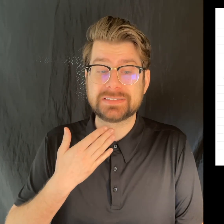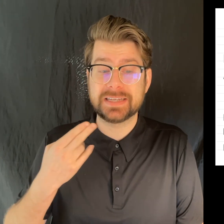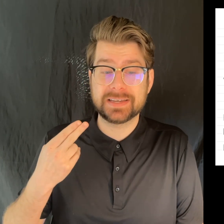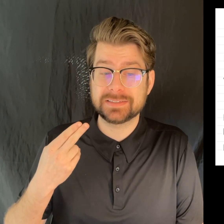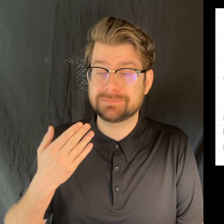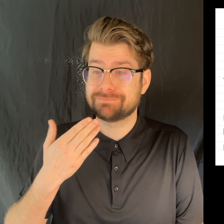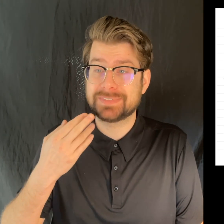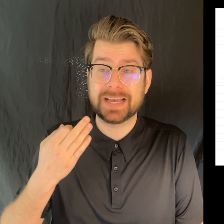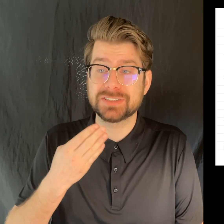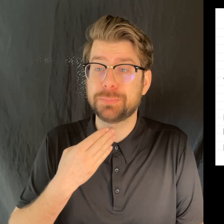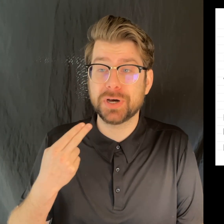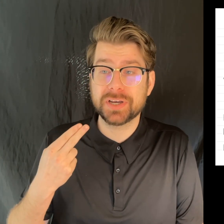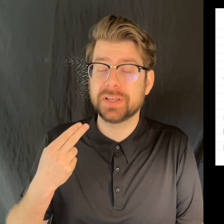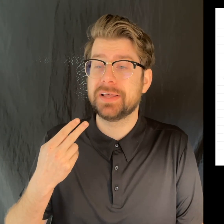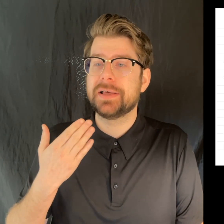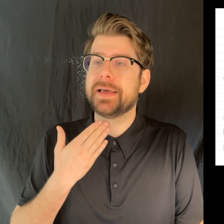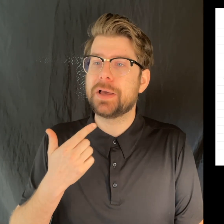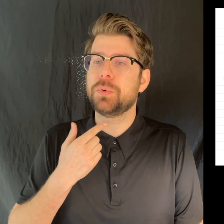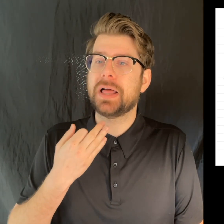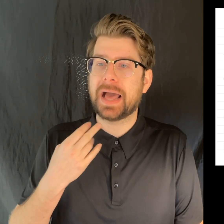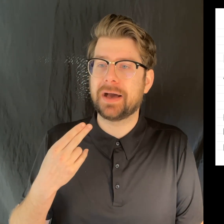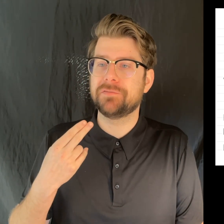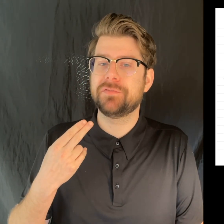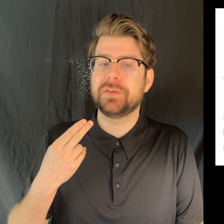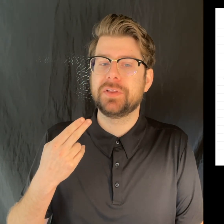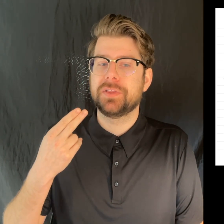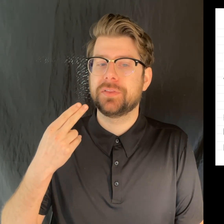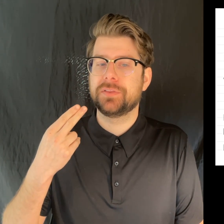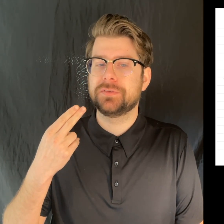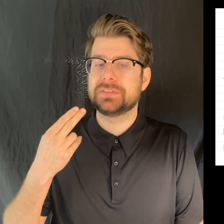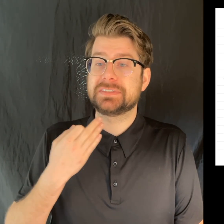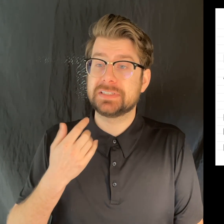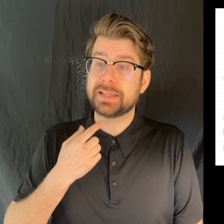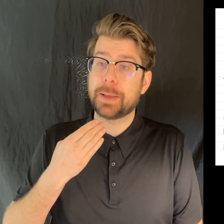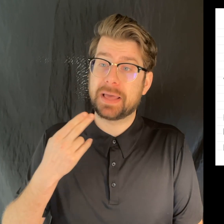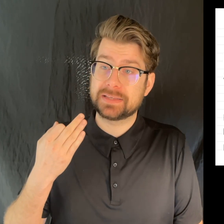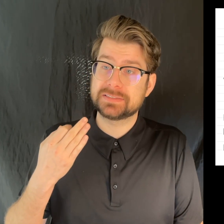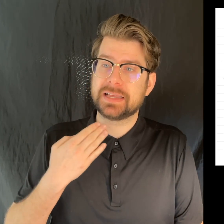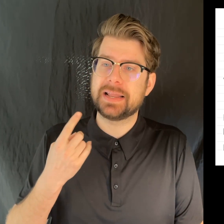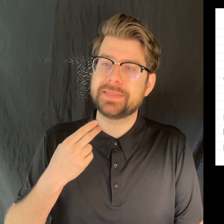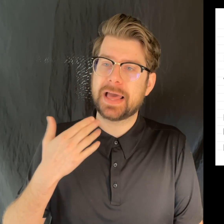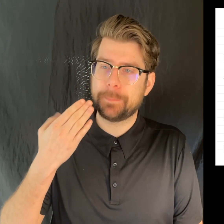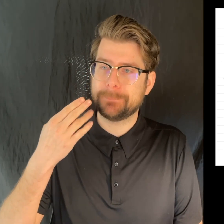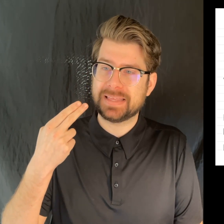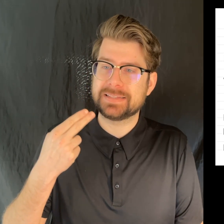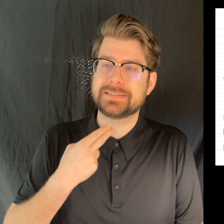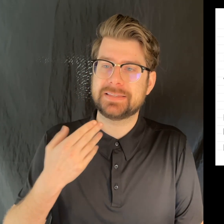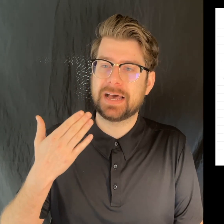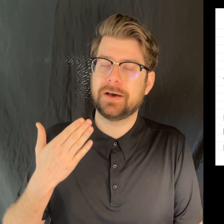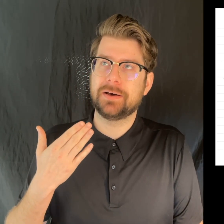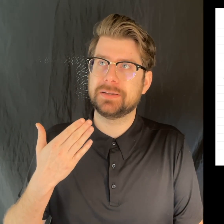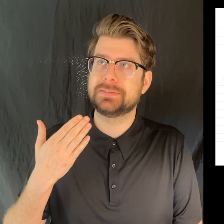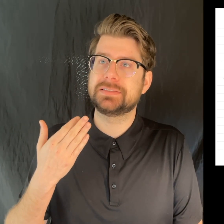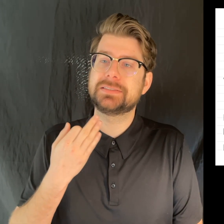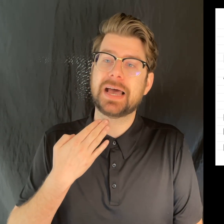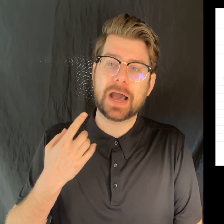linguistic textbook, it will have syllabics, and that means that a